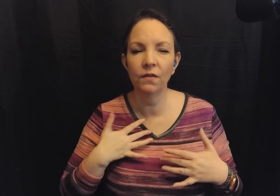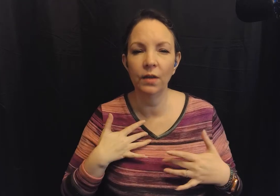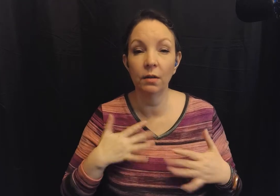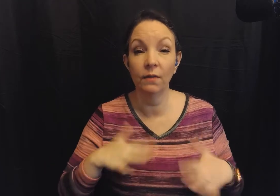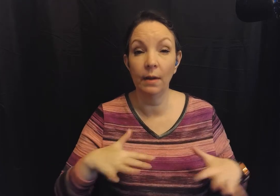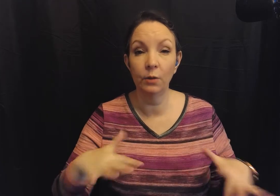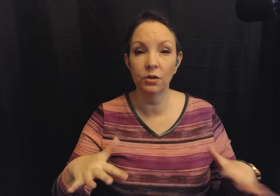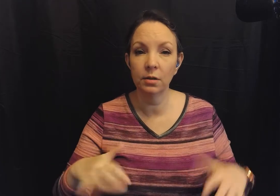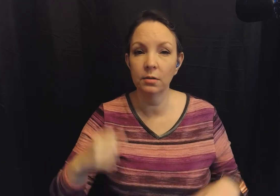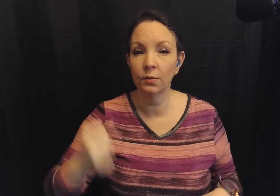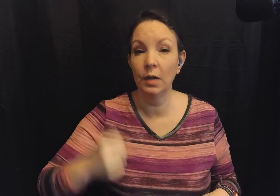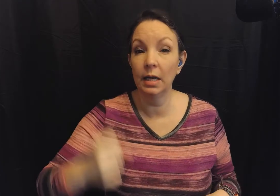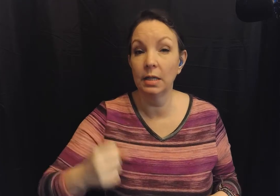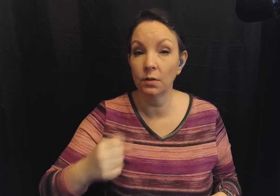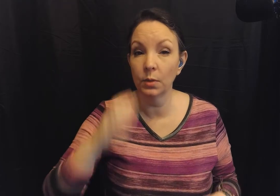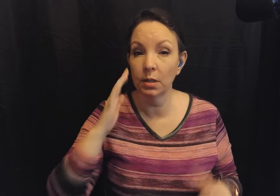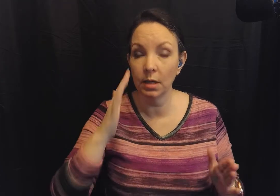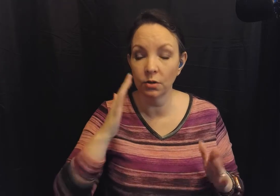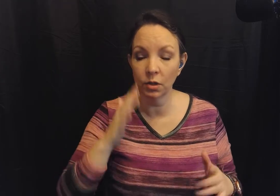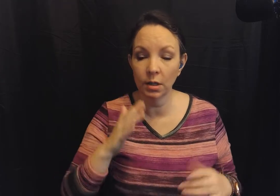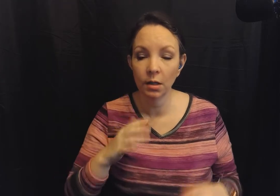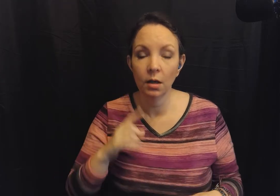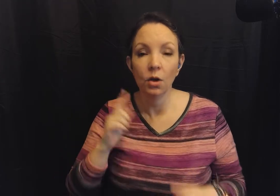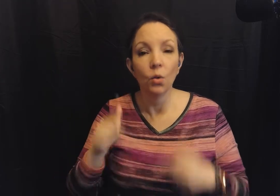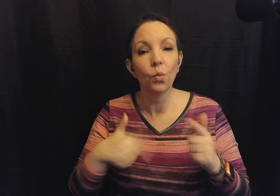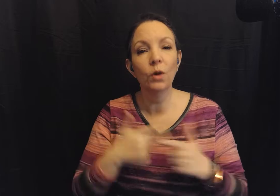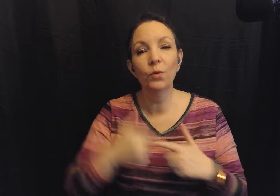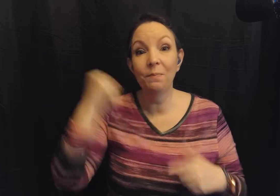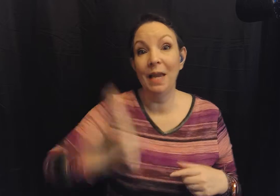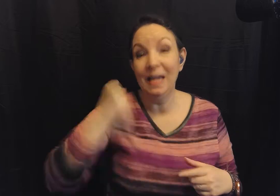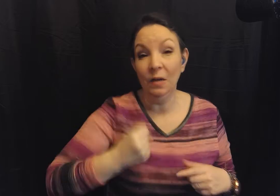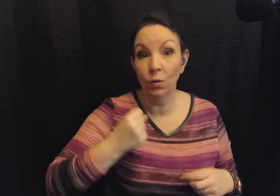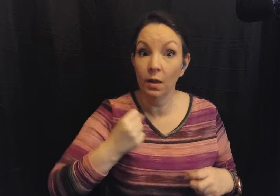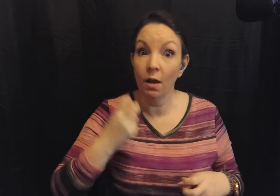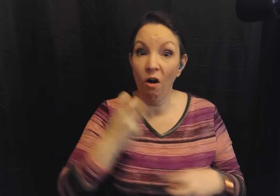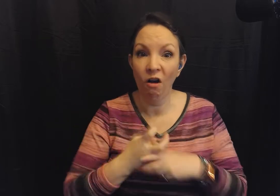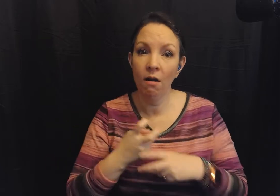the vibrations and we kind of get someone's attention. When we're banging really hard,